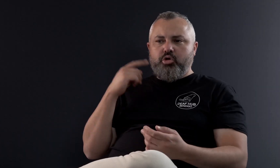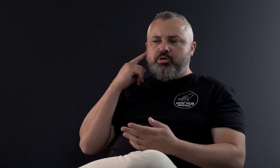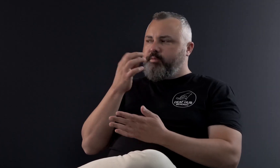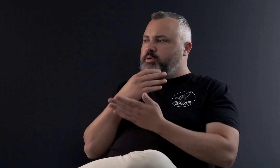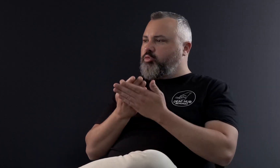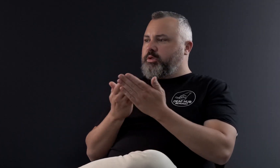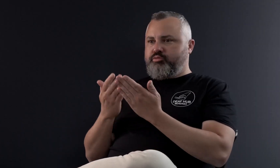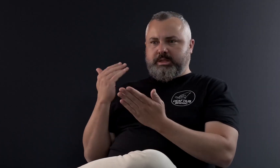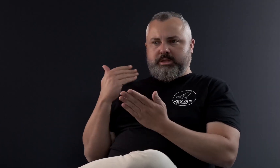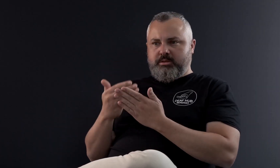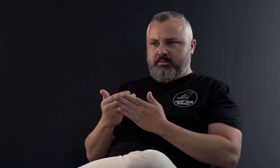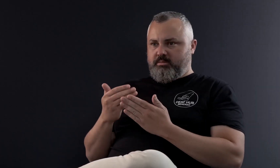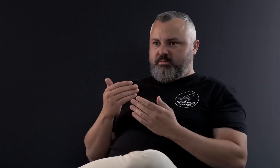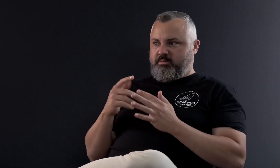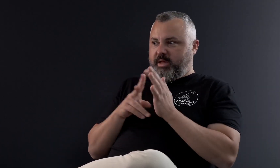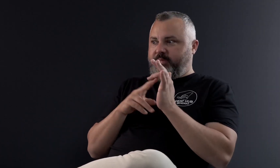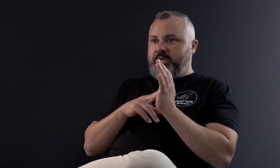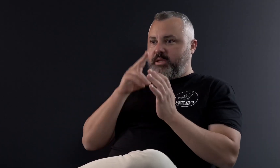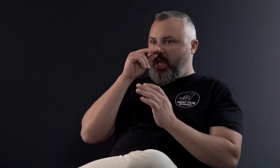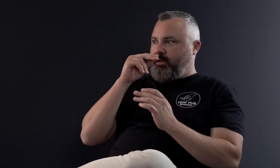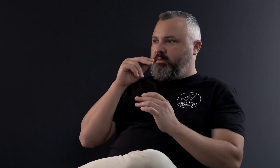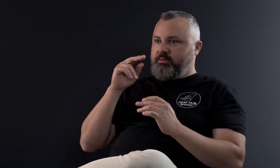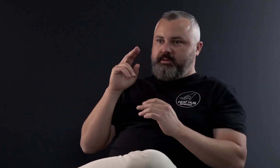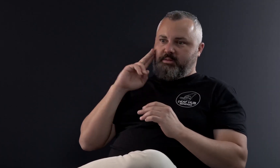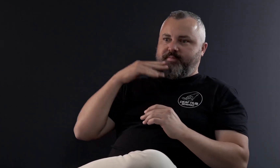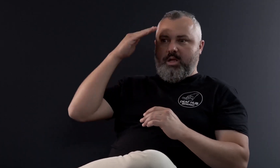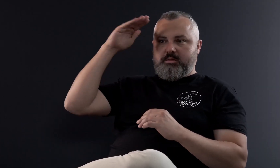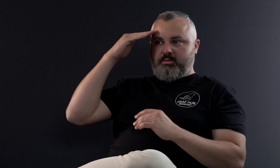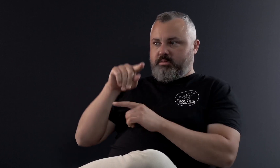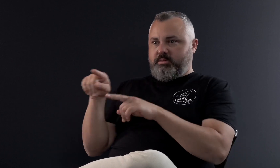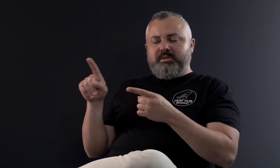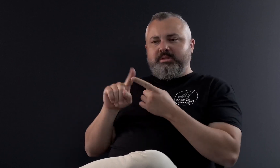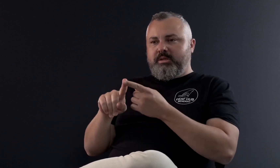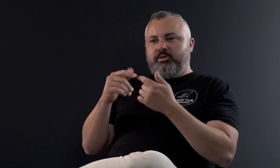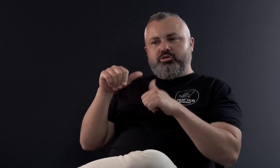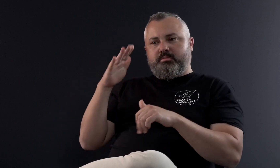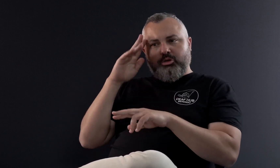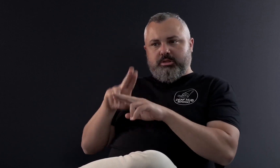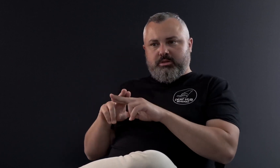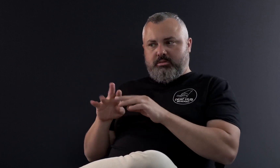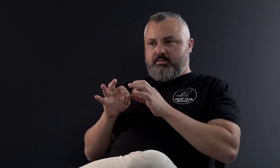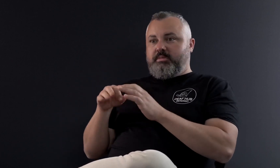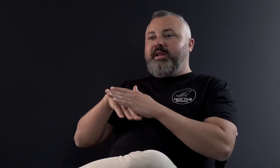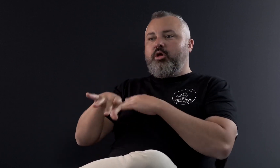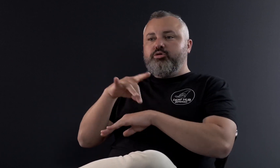So what are your thoughts after hearing the stories shared with us today about even young adults still relying on family members to interpret for